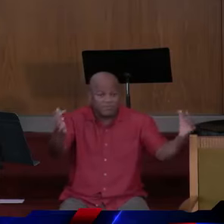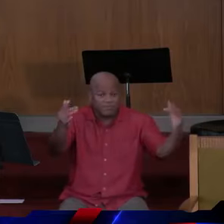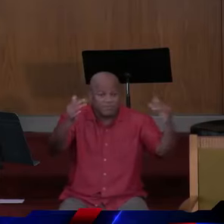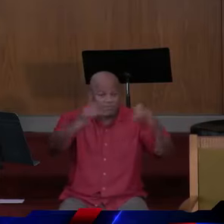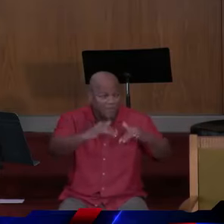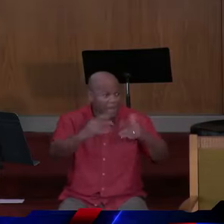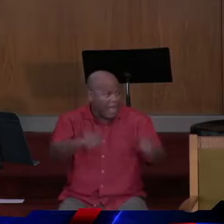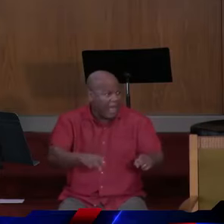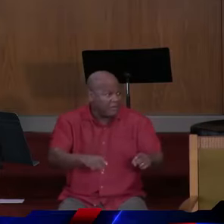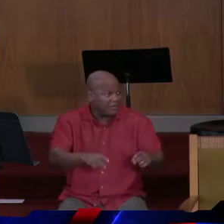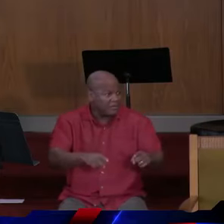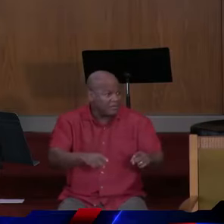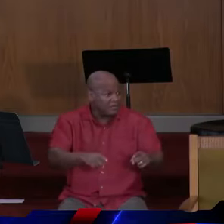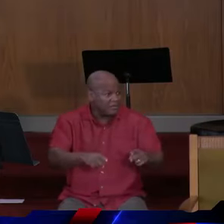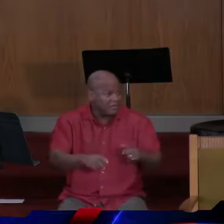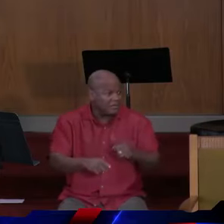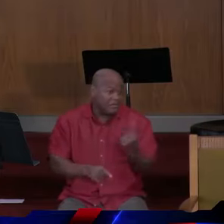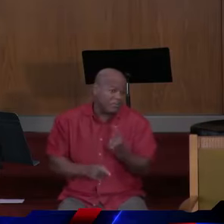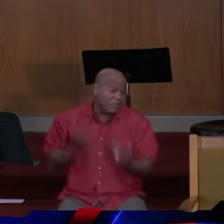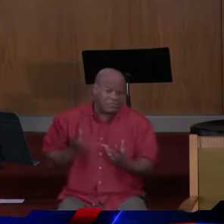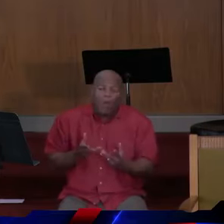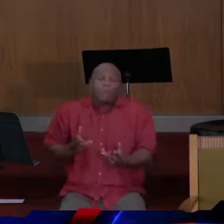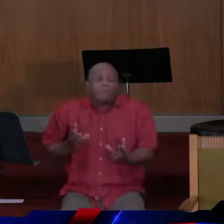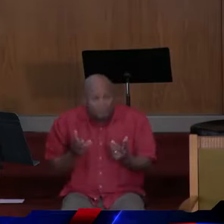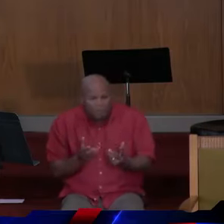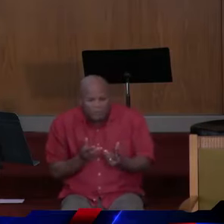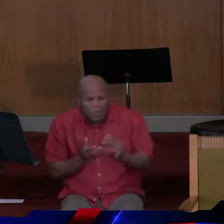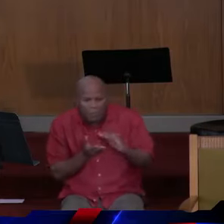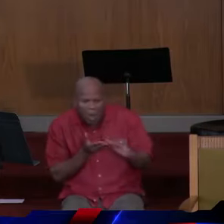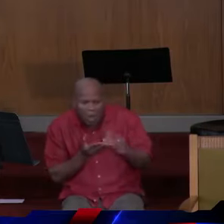eventually somebody gonna have to say, pardon me.